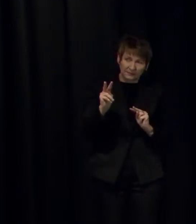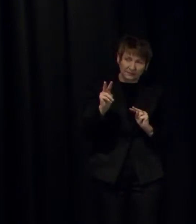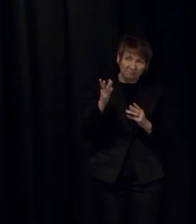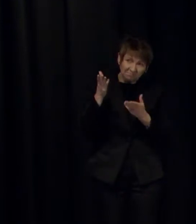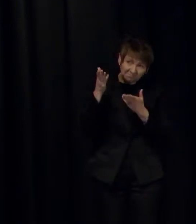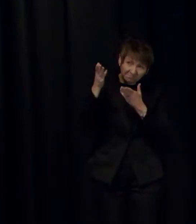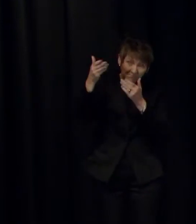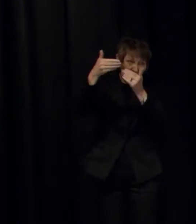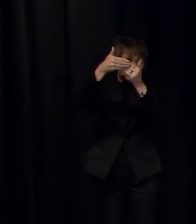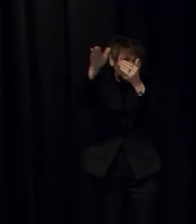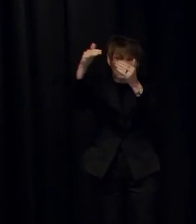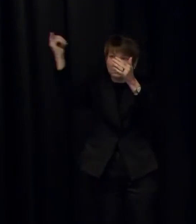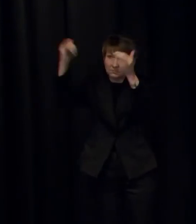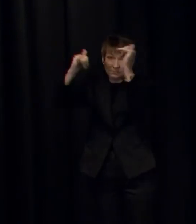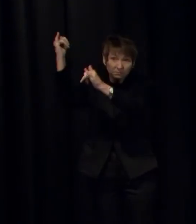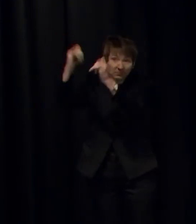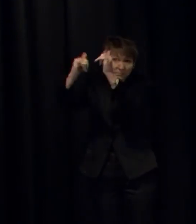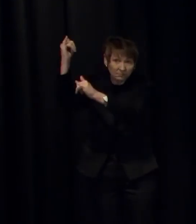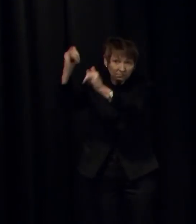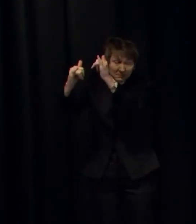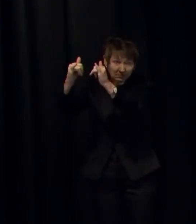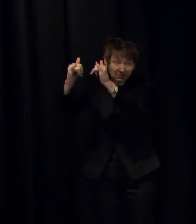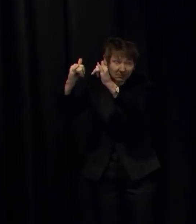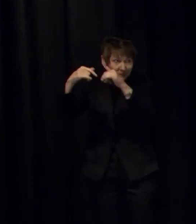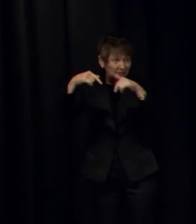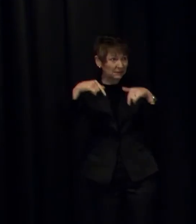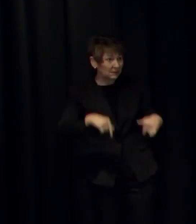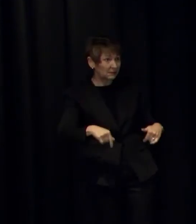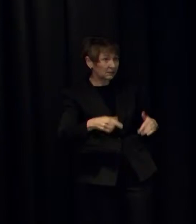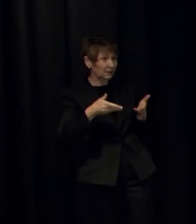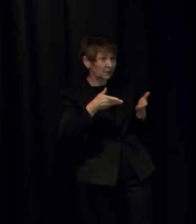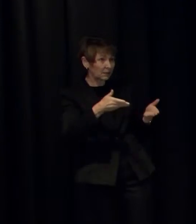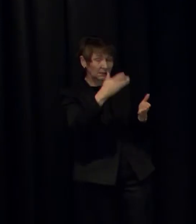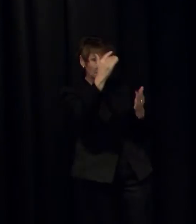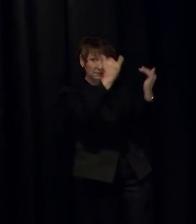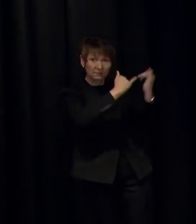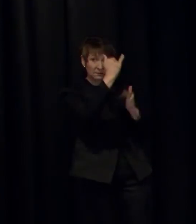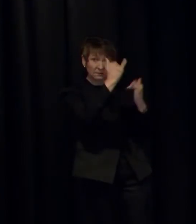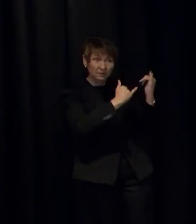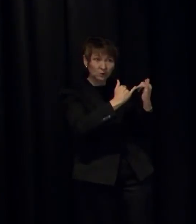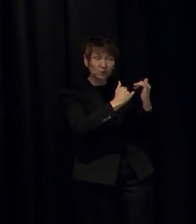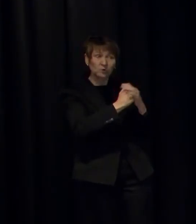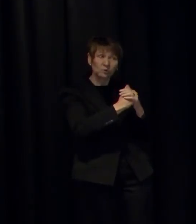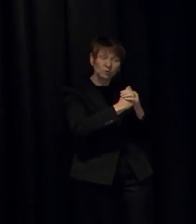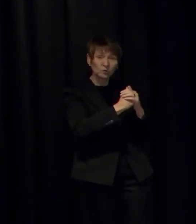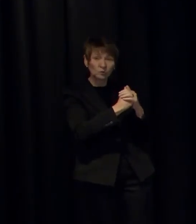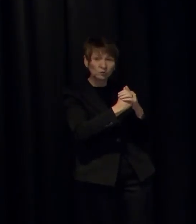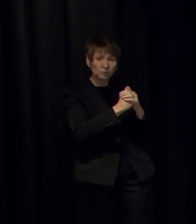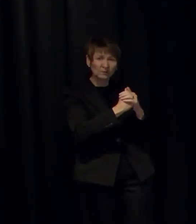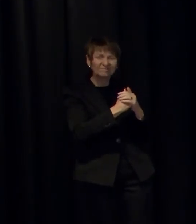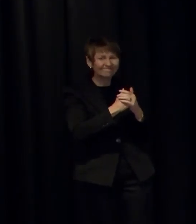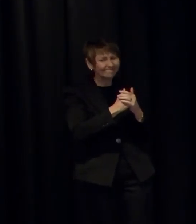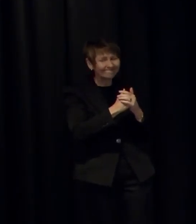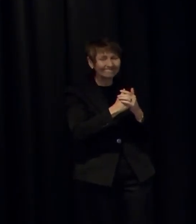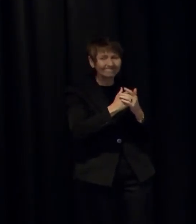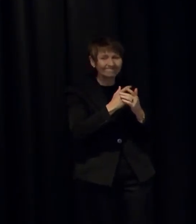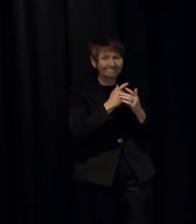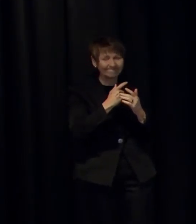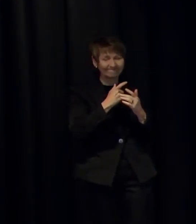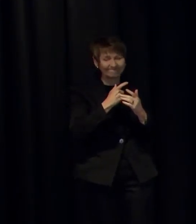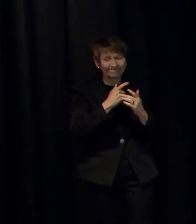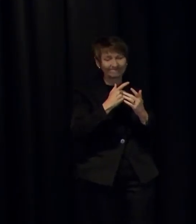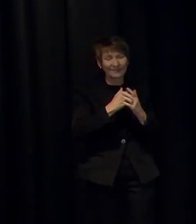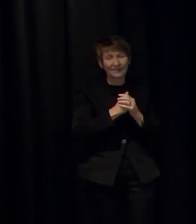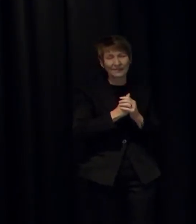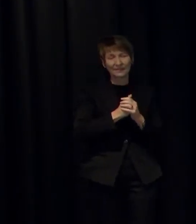normal? Some of those factors would have to be part of this, but we've had, without getting into